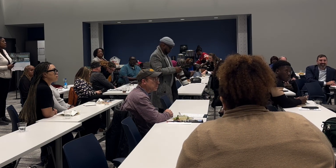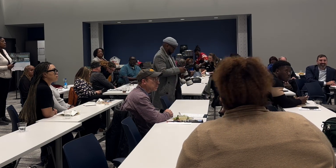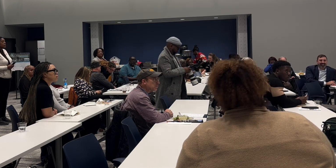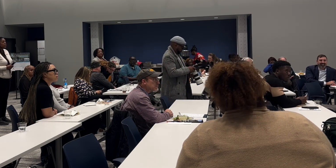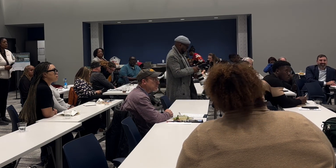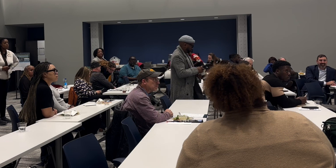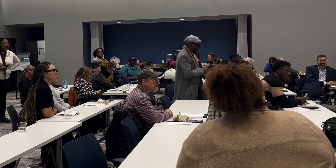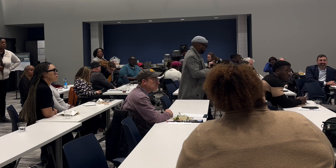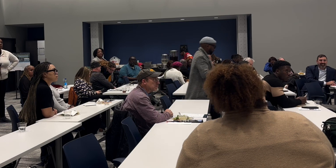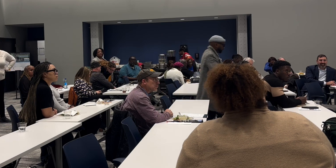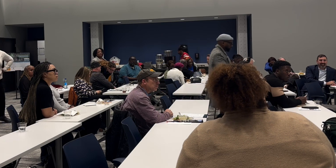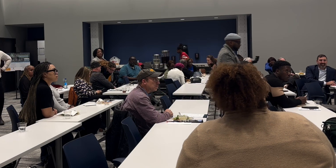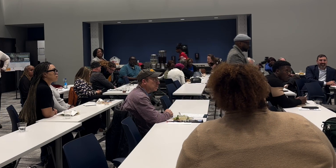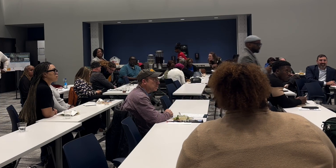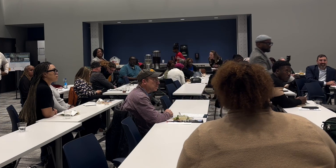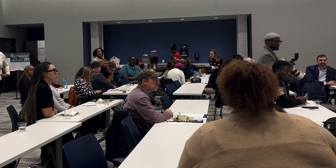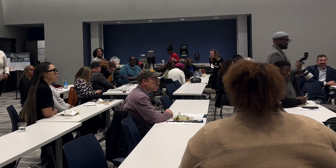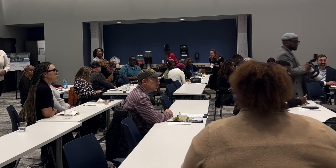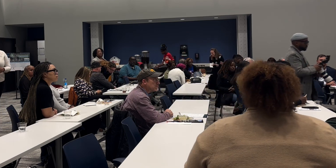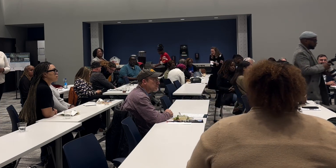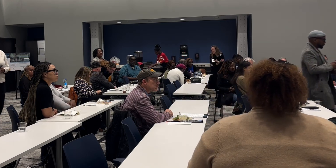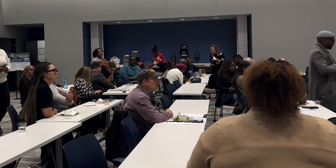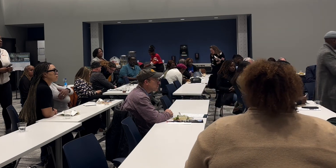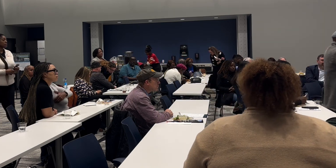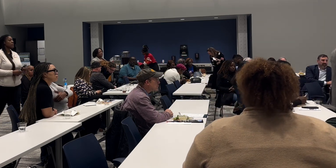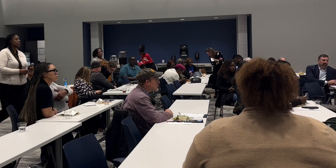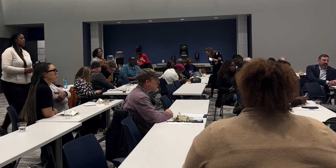sewage, you're also talking about storm runoff as well.